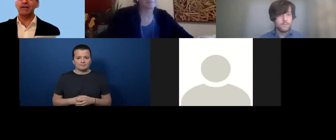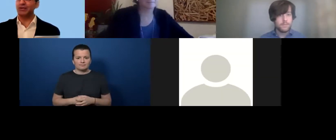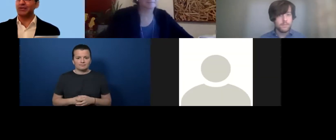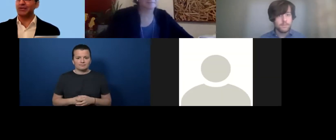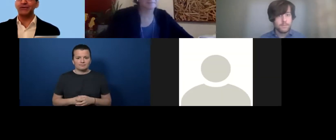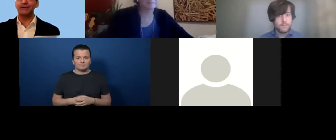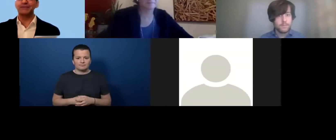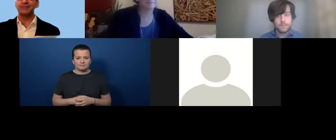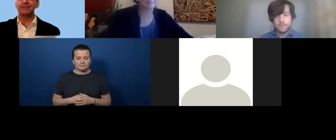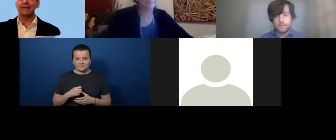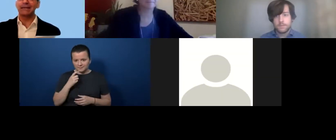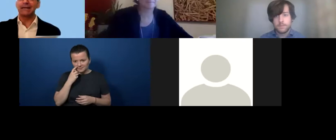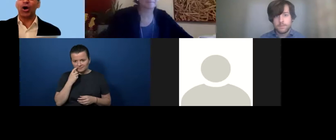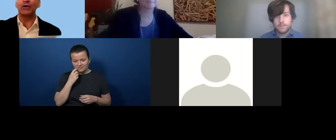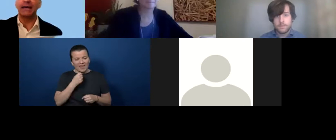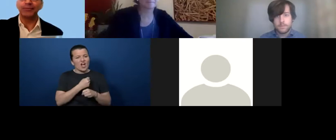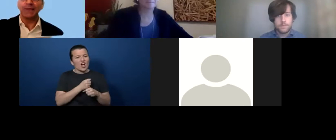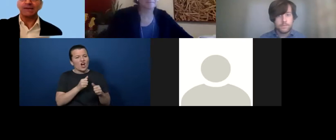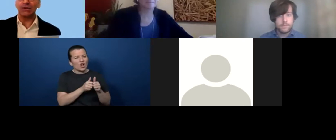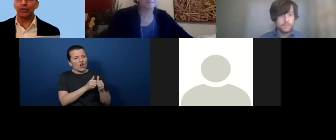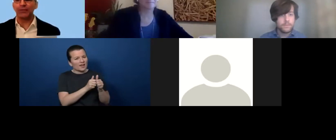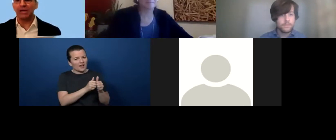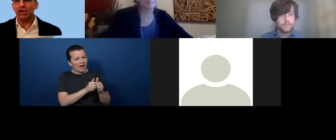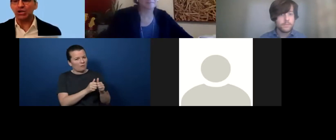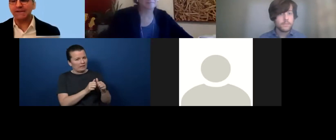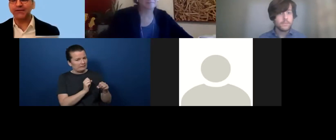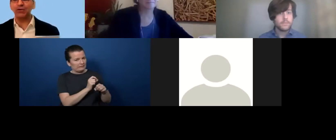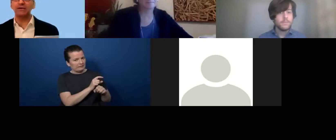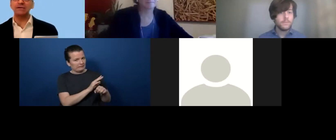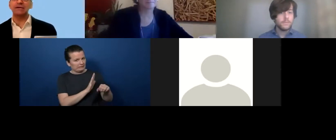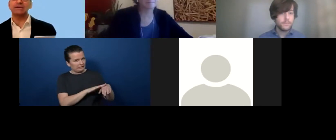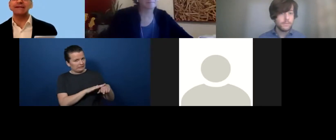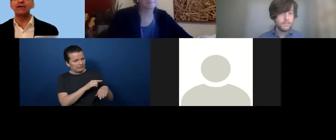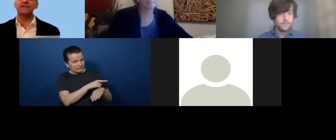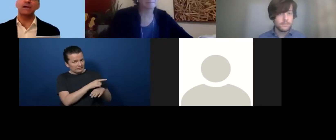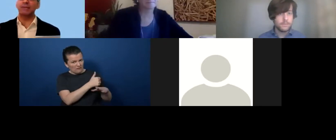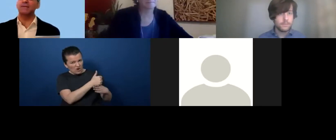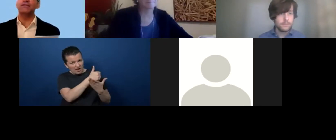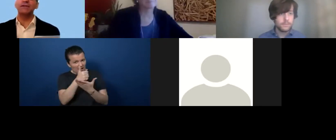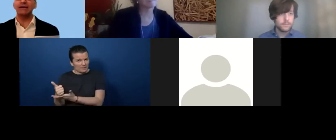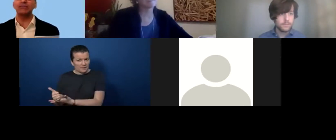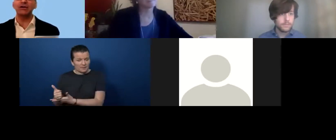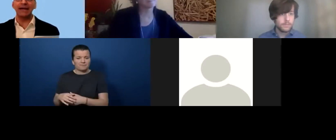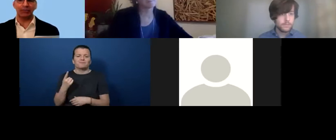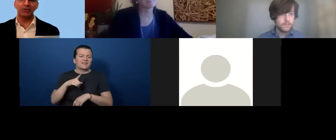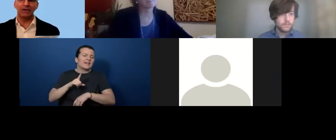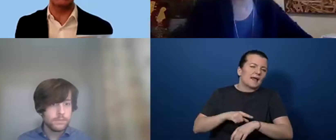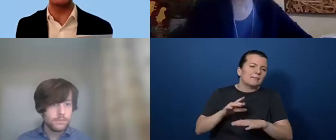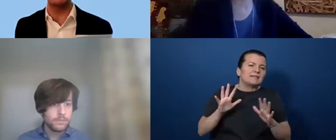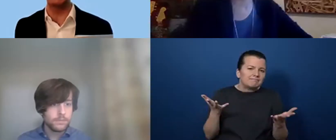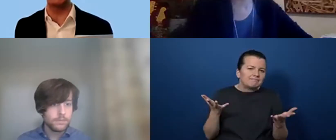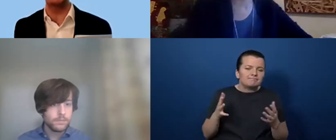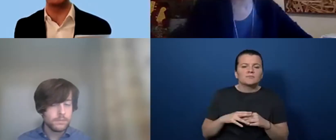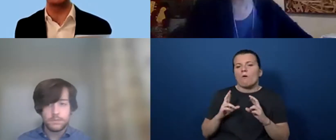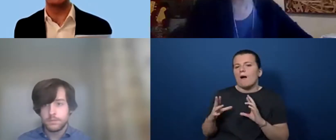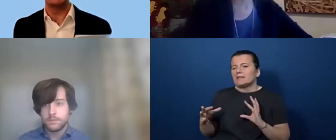call him on the phone. Okay, so just for the sake of time, I mean, if he can reconnect, we'll just